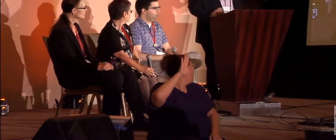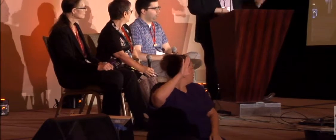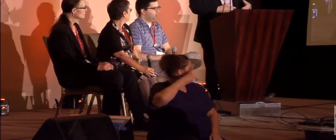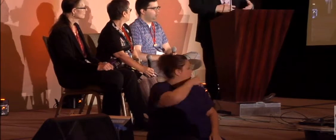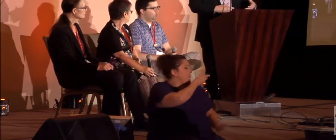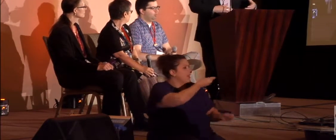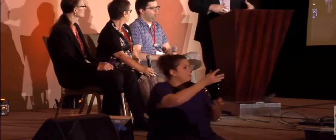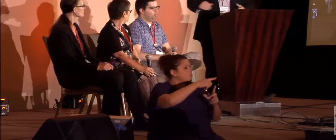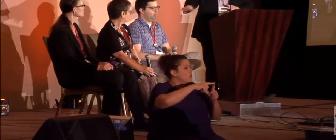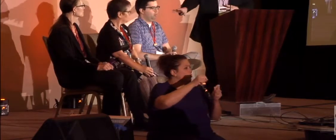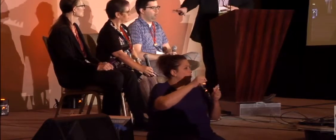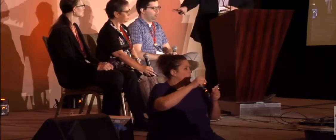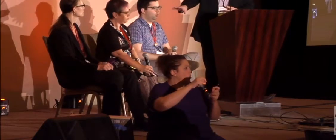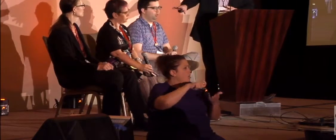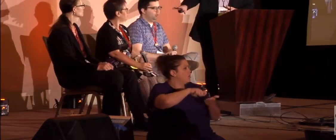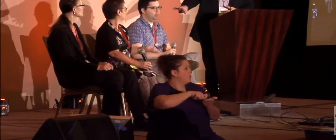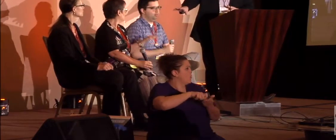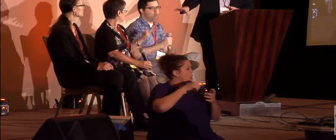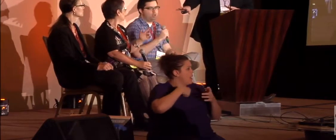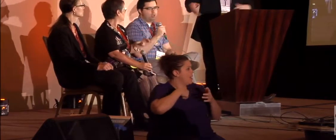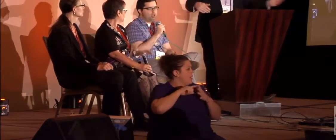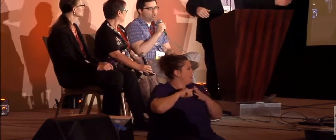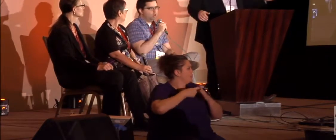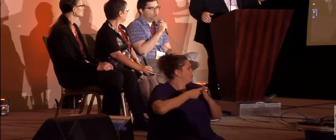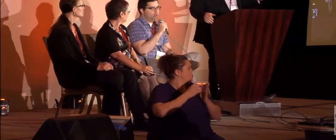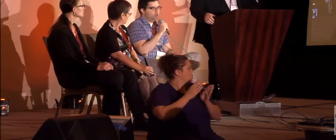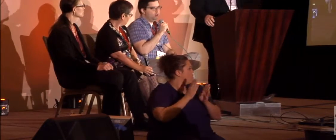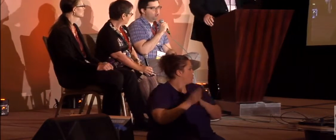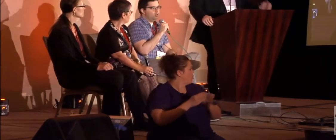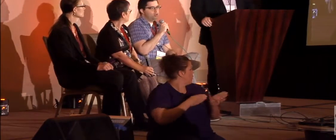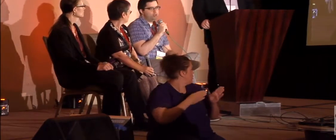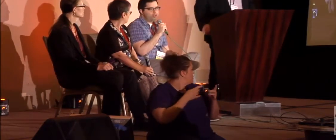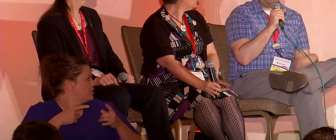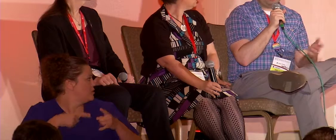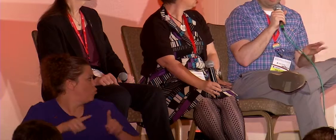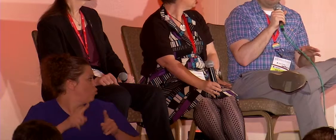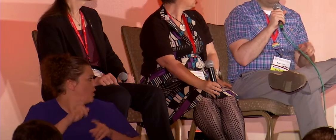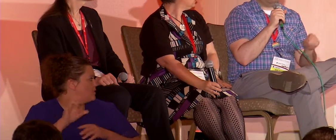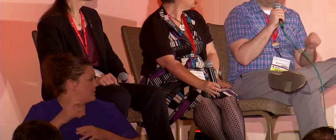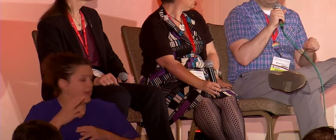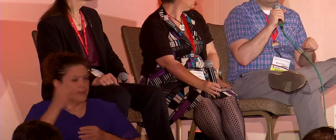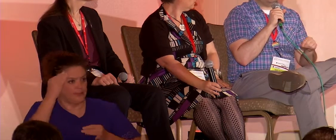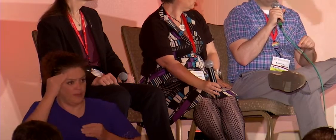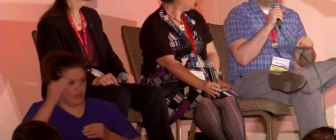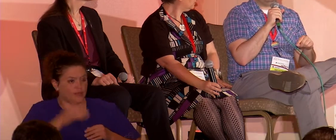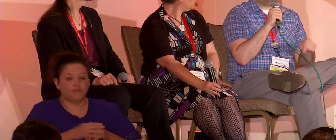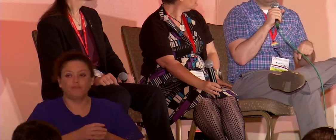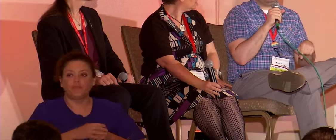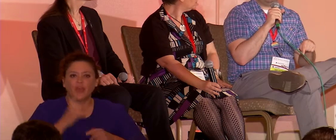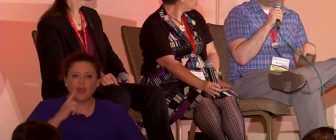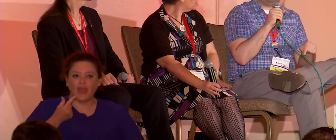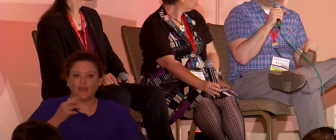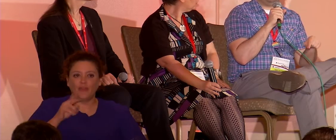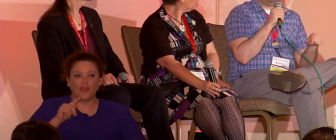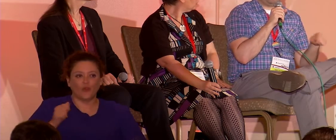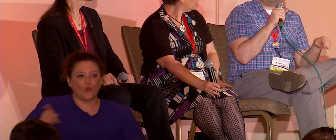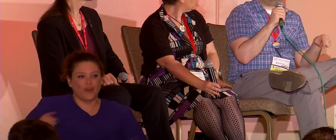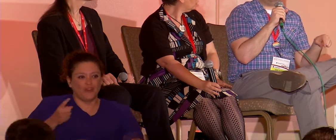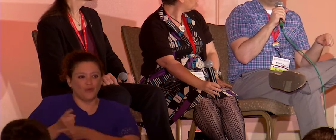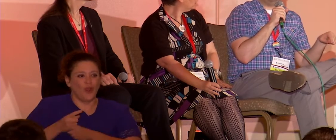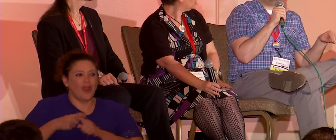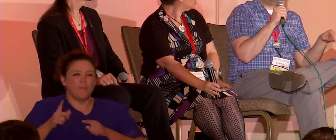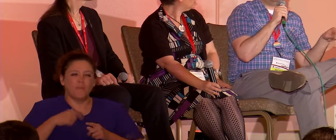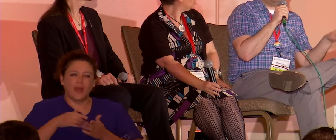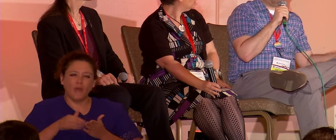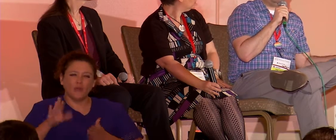them up and that I can start arranging them while Zack is doing his thought, and then we'll start doing questions. So I think Greta is absolutely right, but I reject the notion that you have